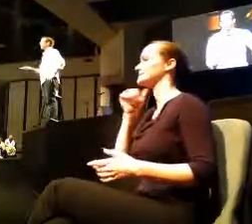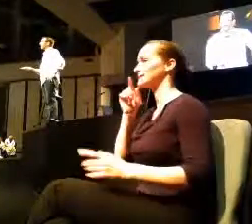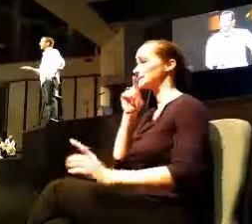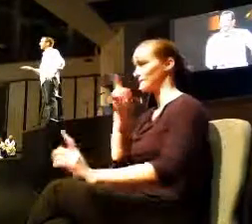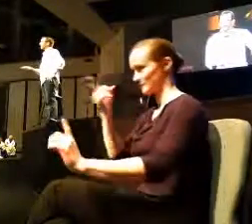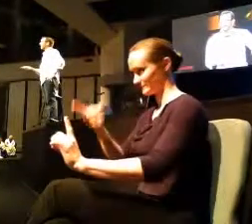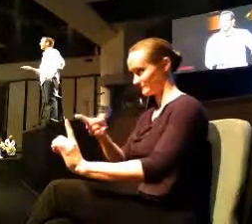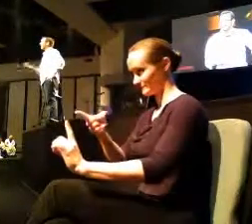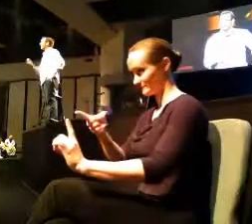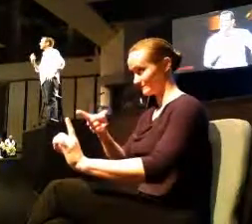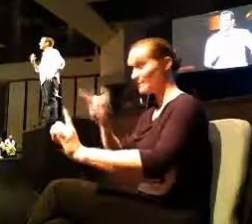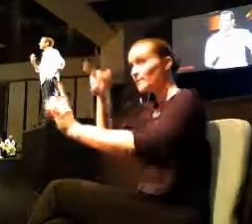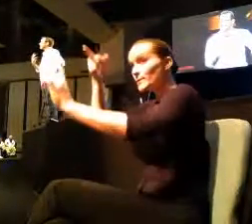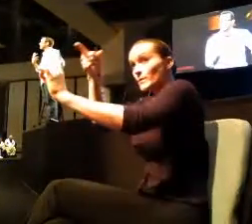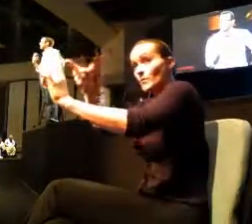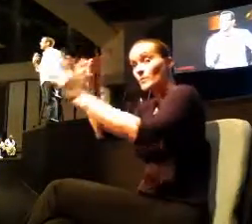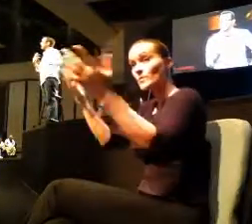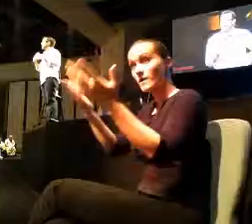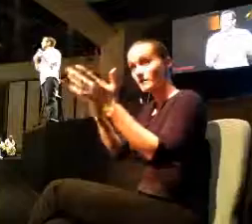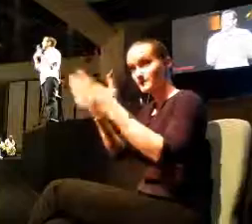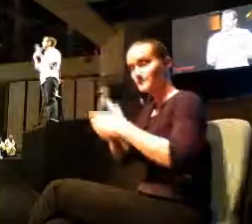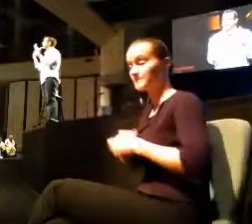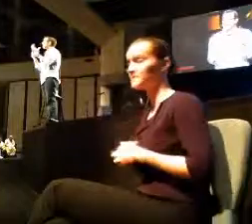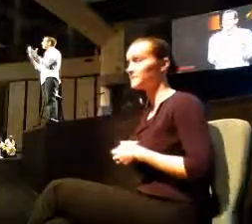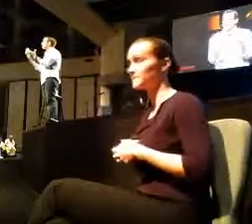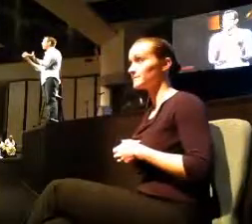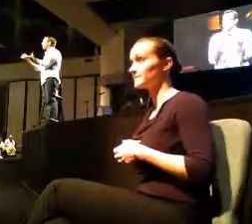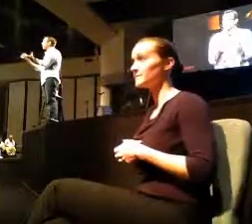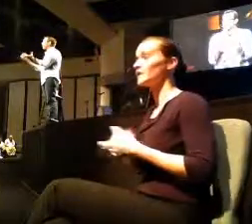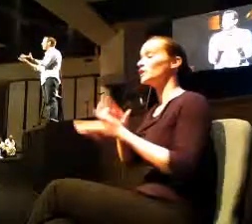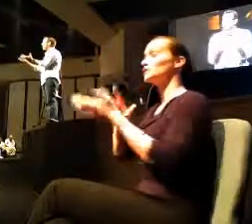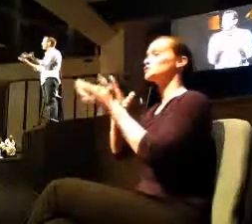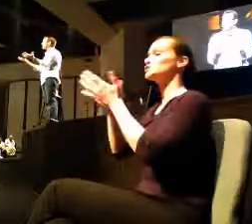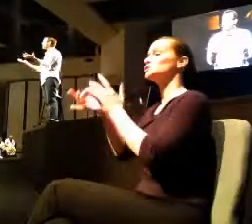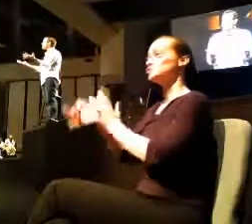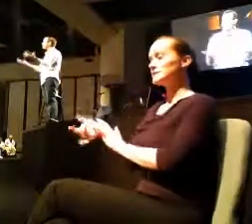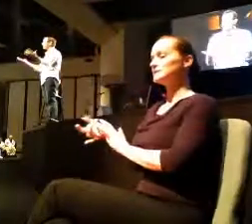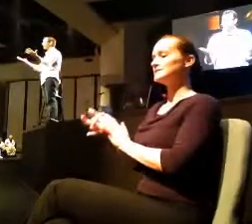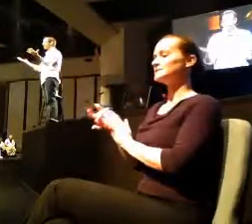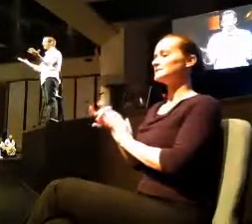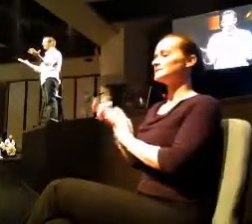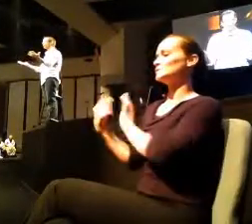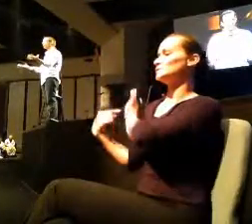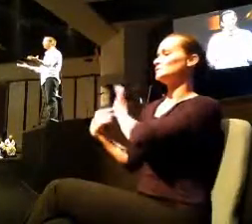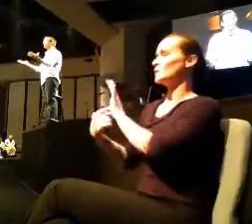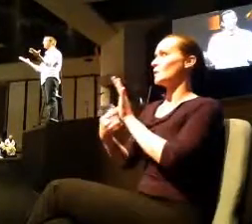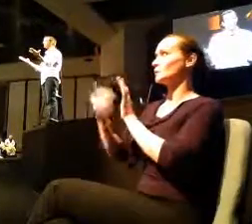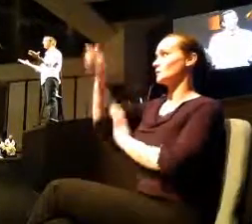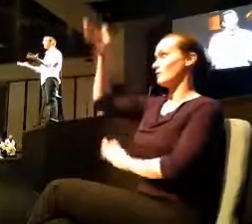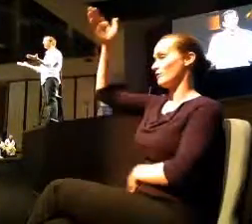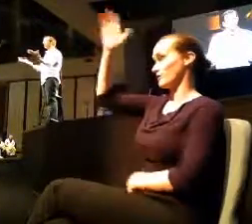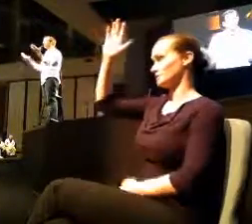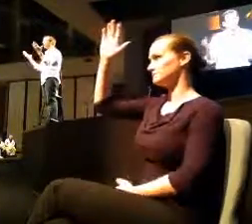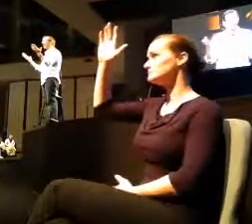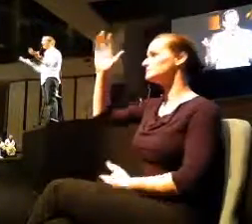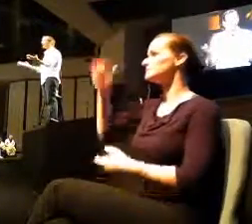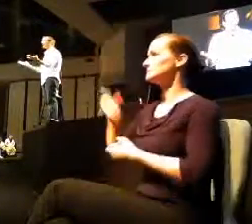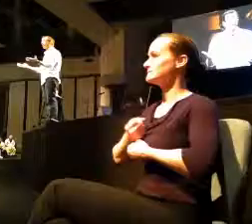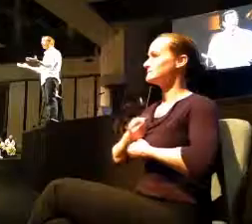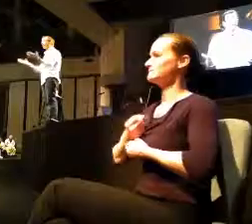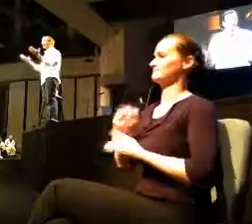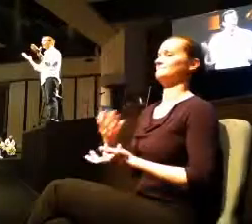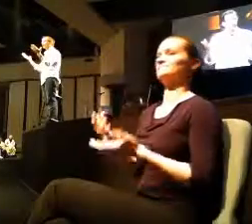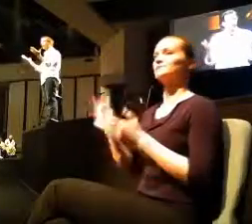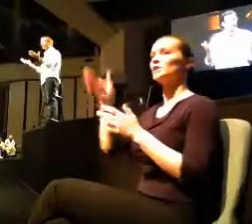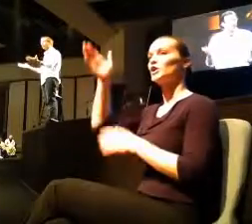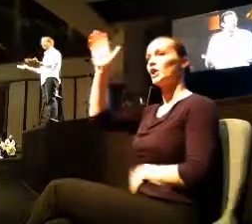The point is Jesus became an expression of God in this world that created room for people wherever they